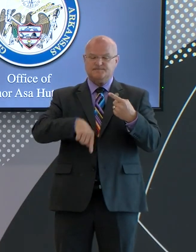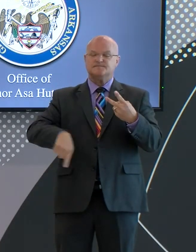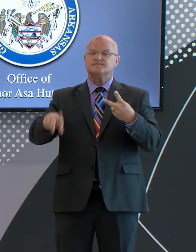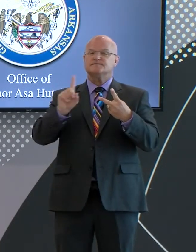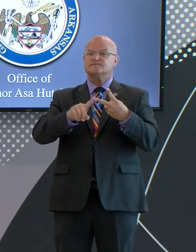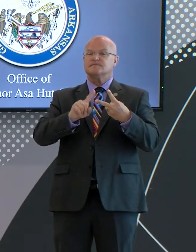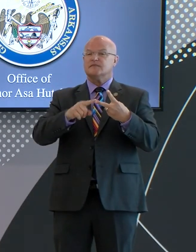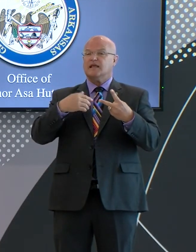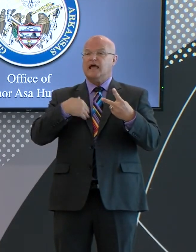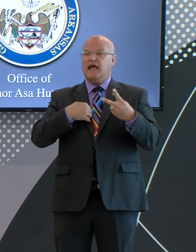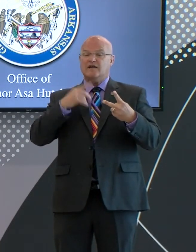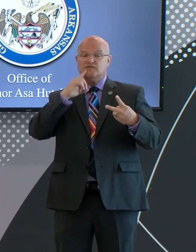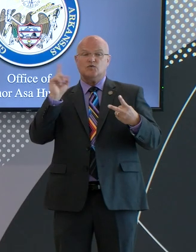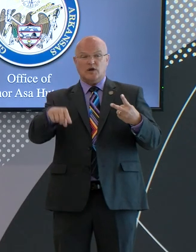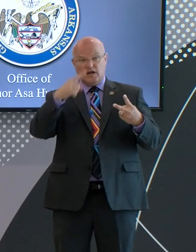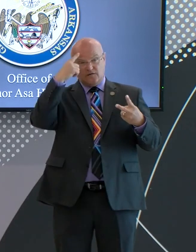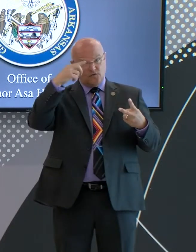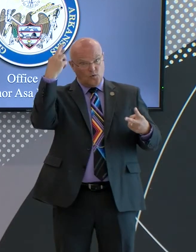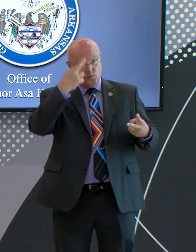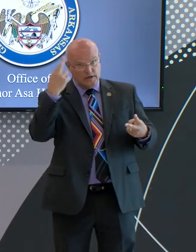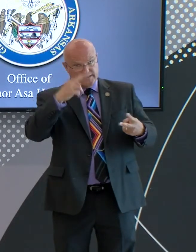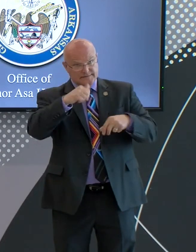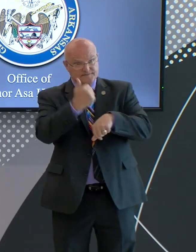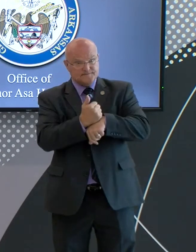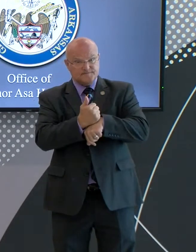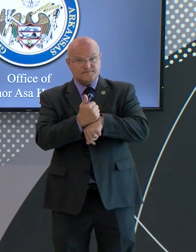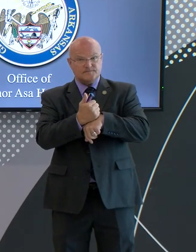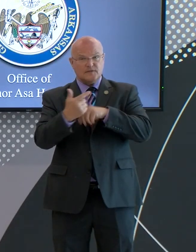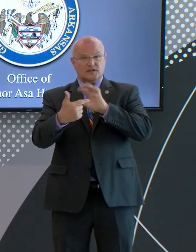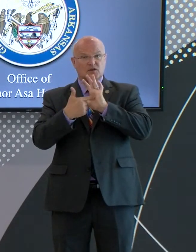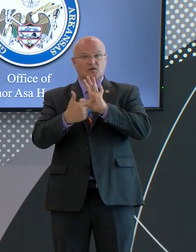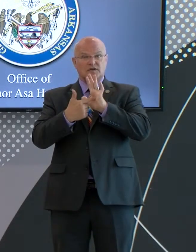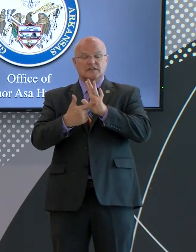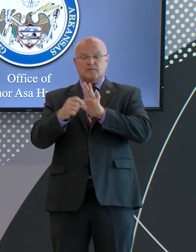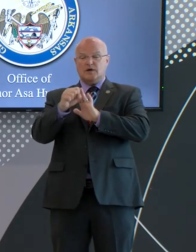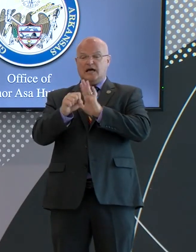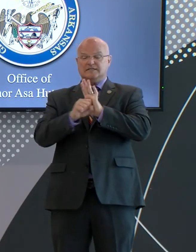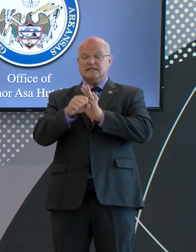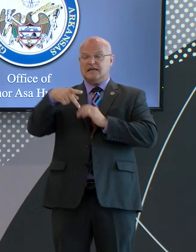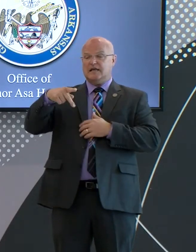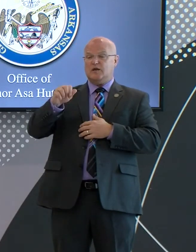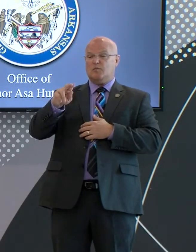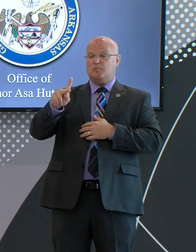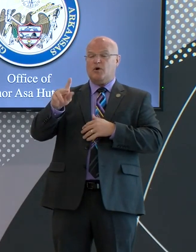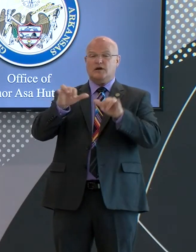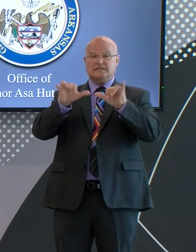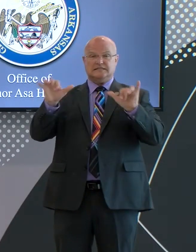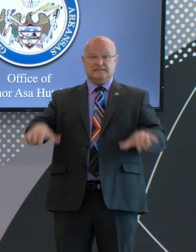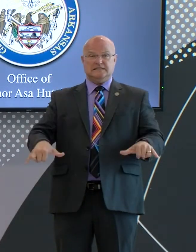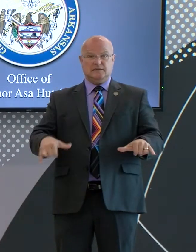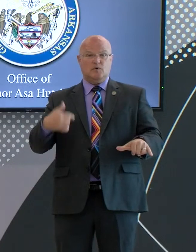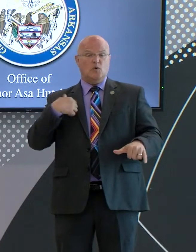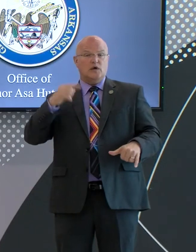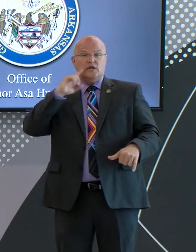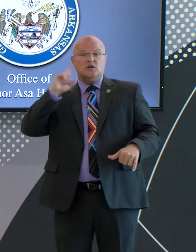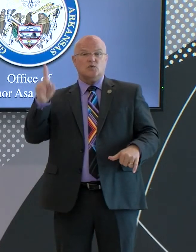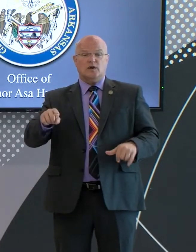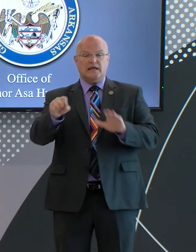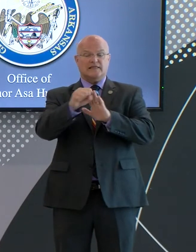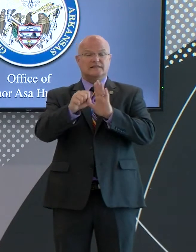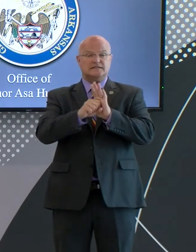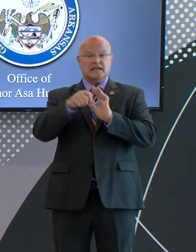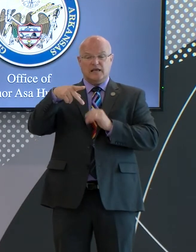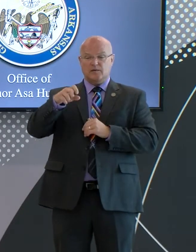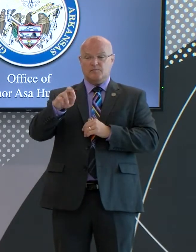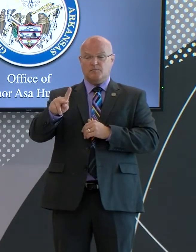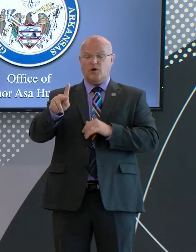we have directives for a reason. And so, for example, in our state park systems, we direct in our state park